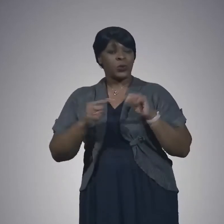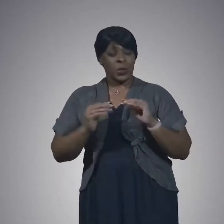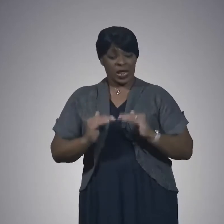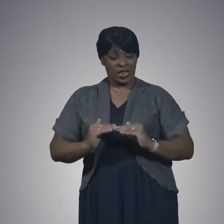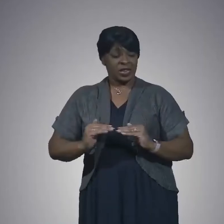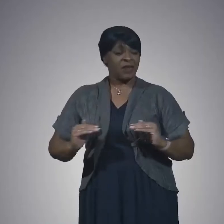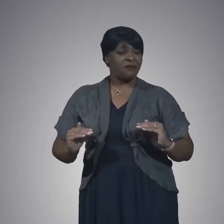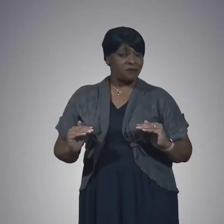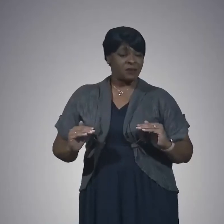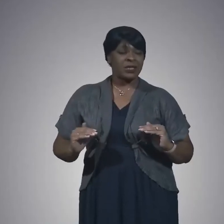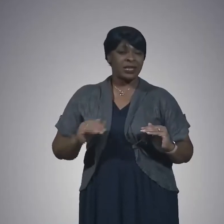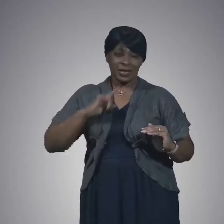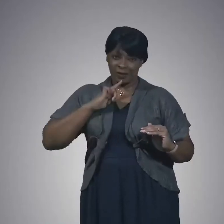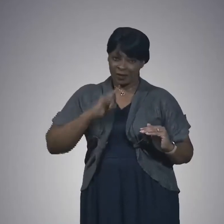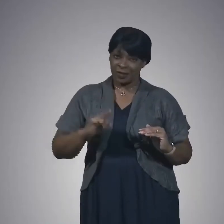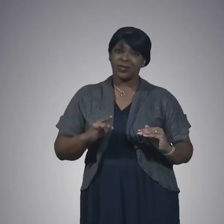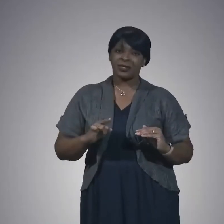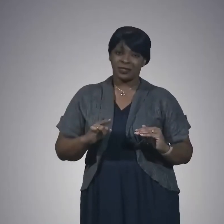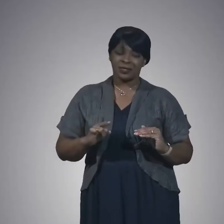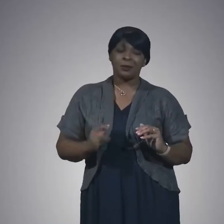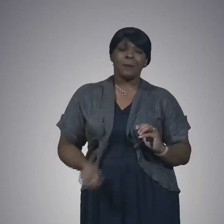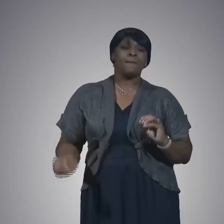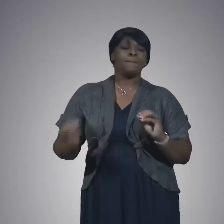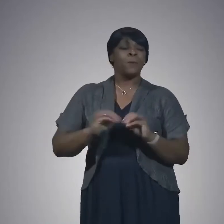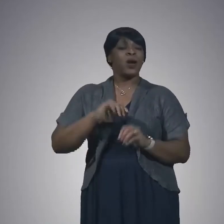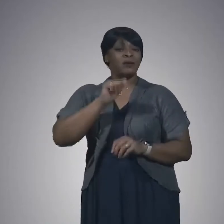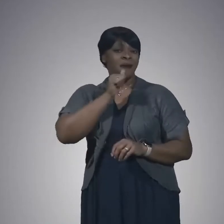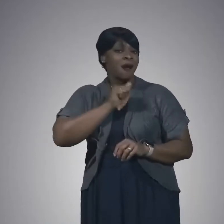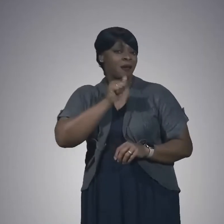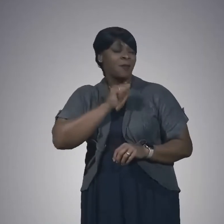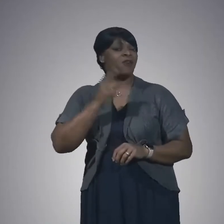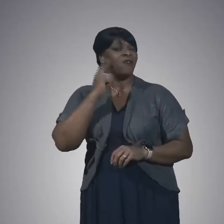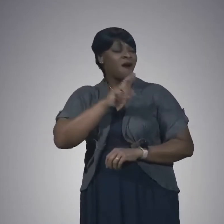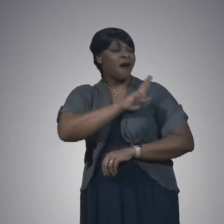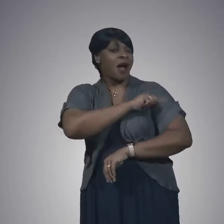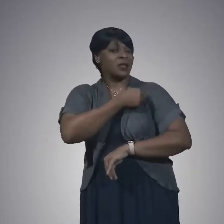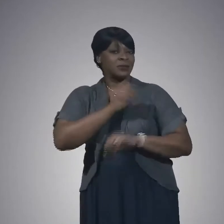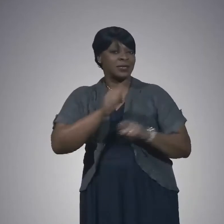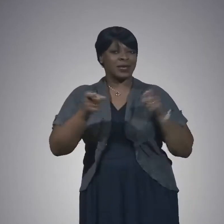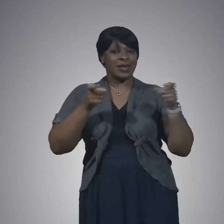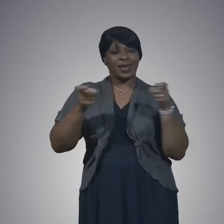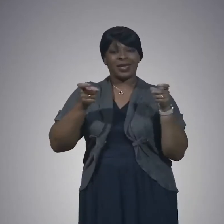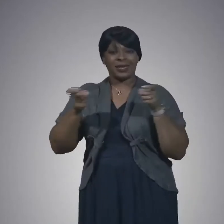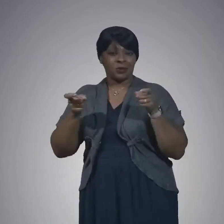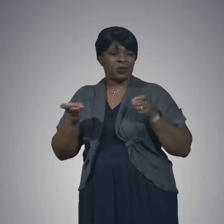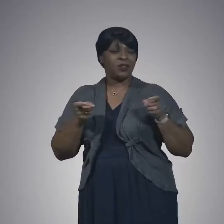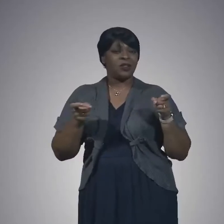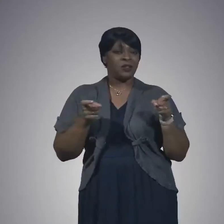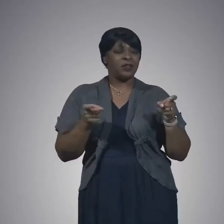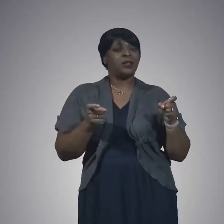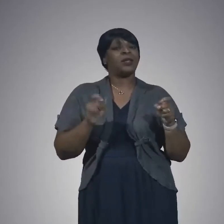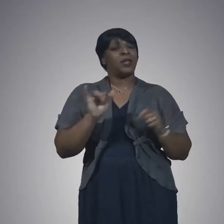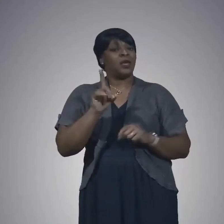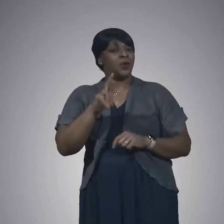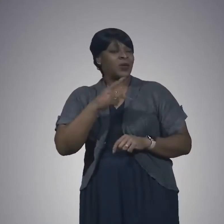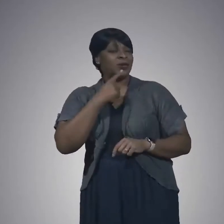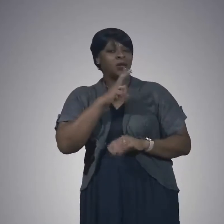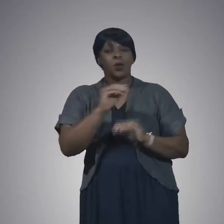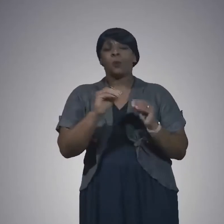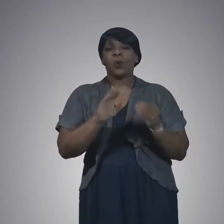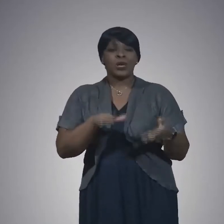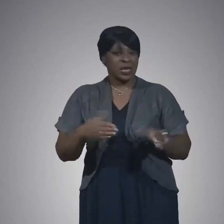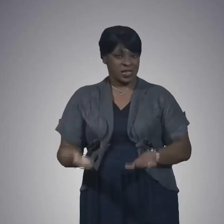that is more tolerable for our hospital systems to absorb, as Dr. Taylor said, no more